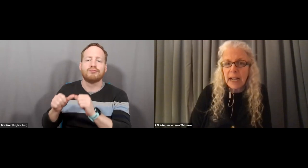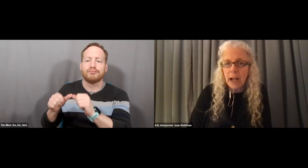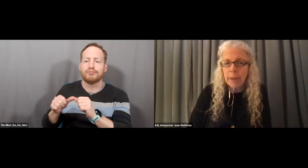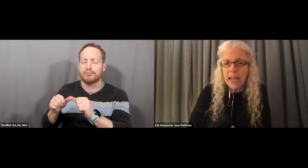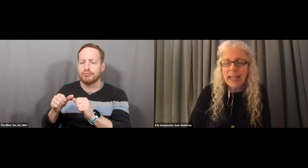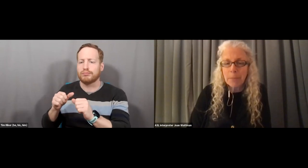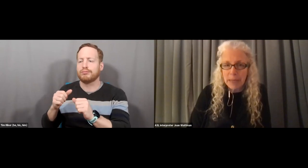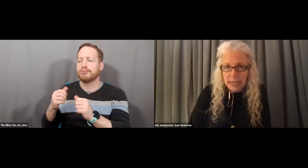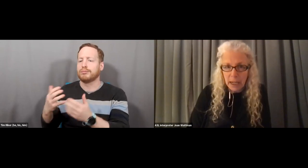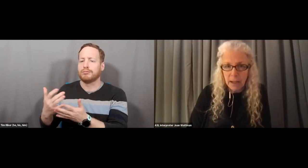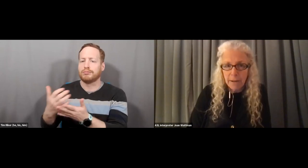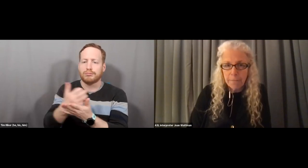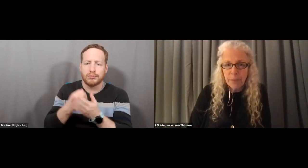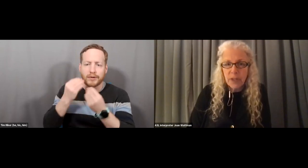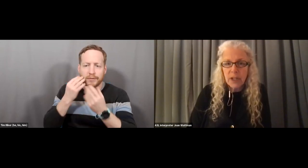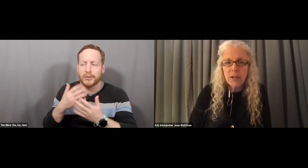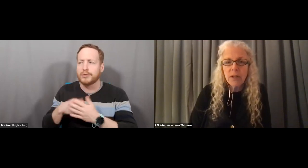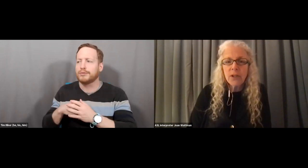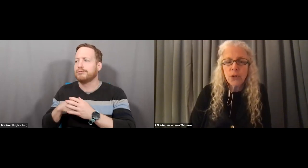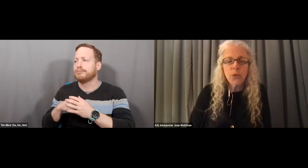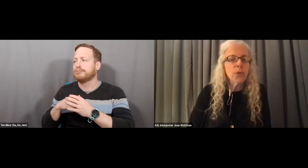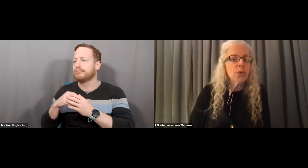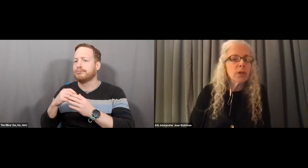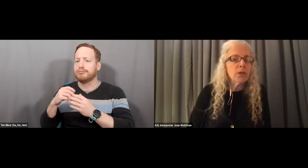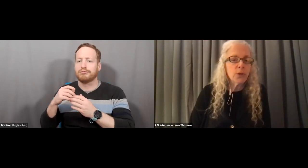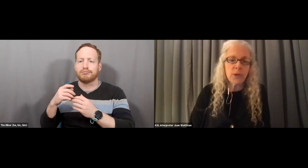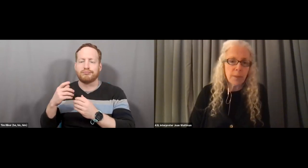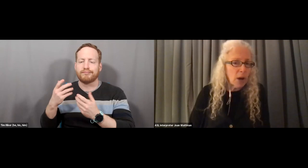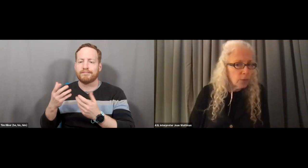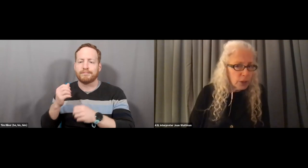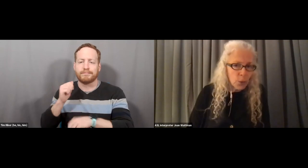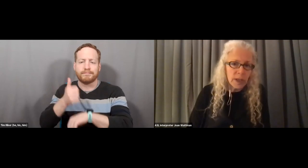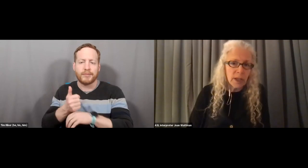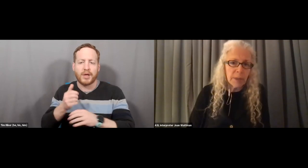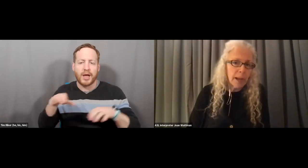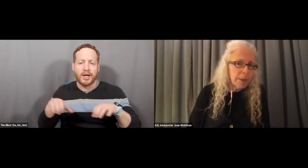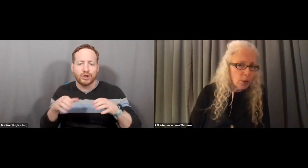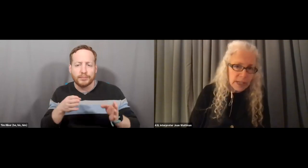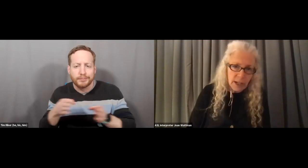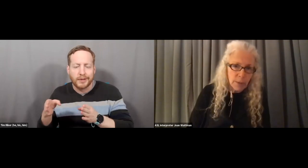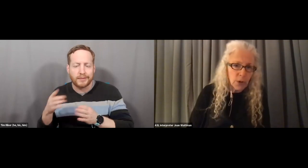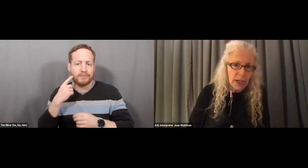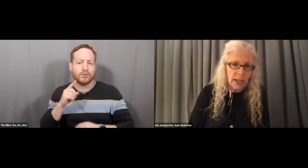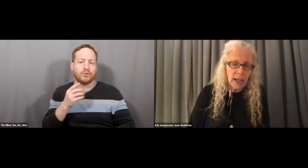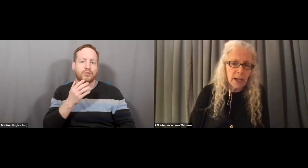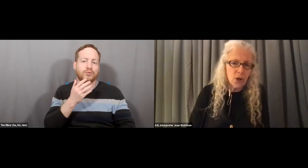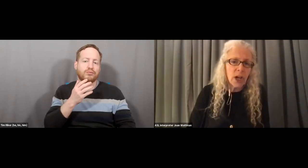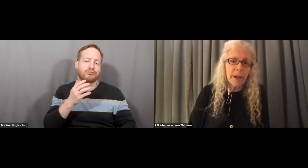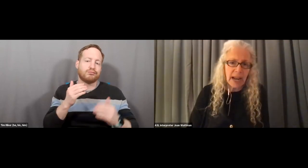up a committee to do some outreach with the BIPOC community and talk about an